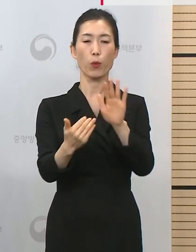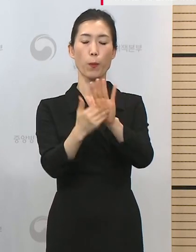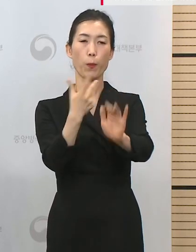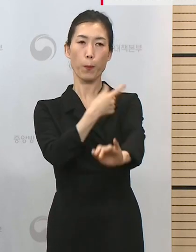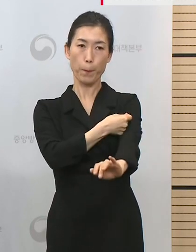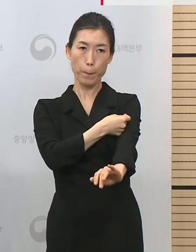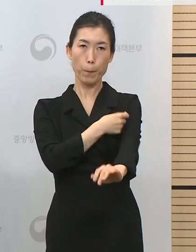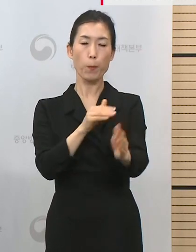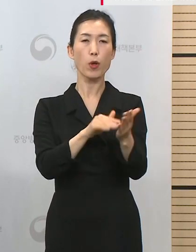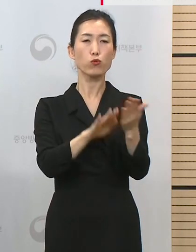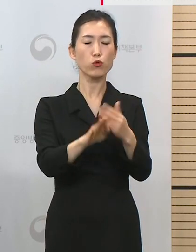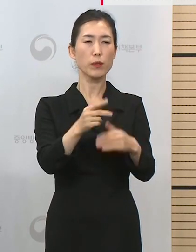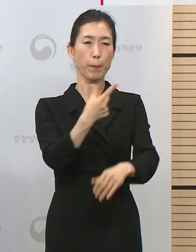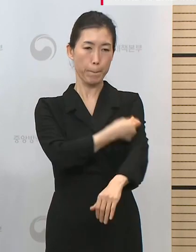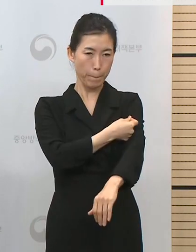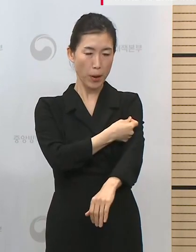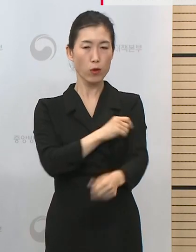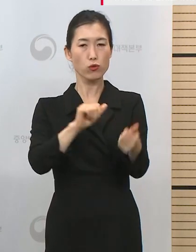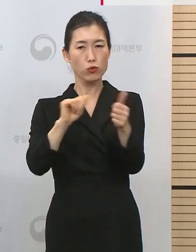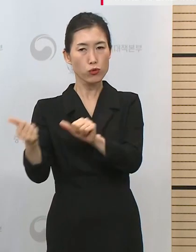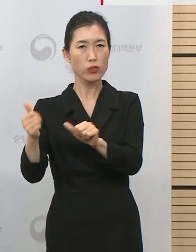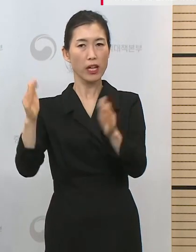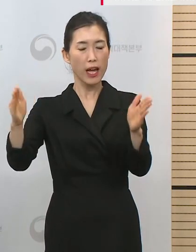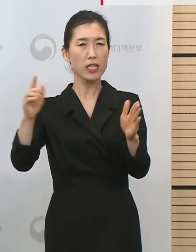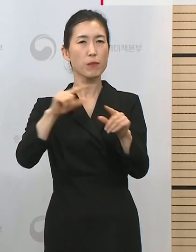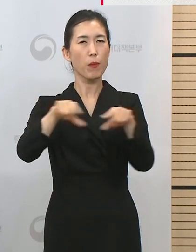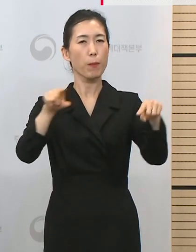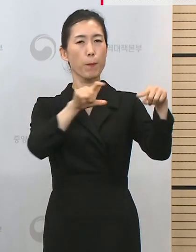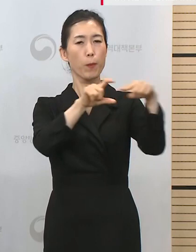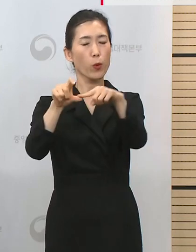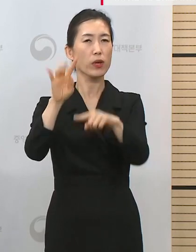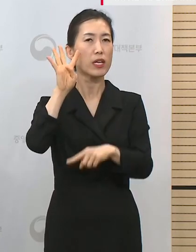them had underlying illnesses, and the time